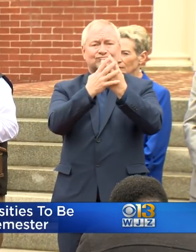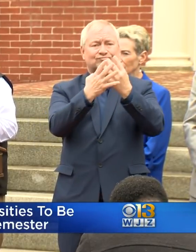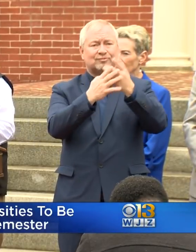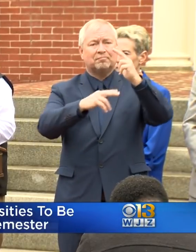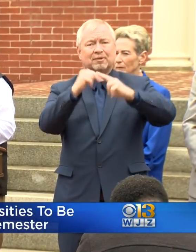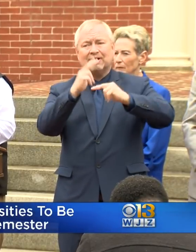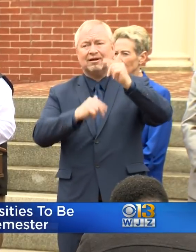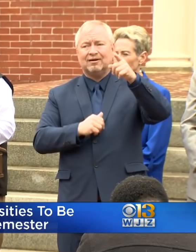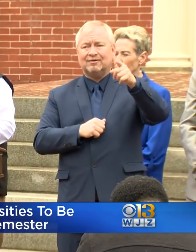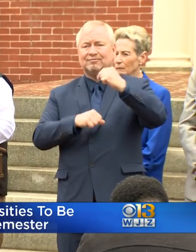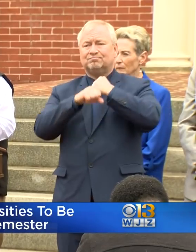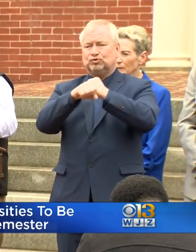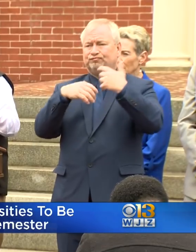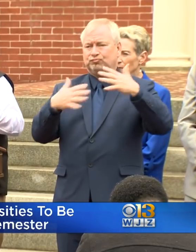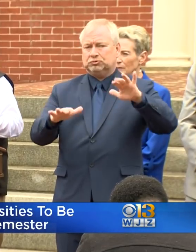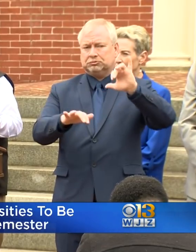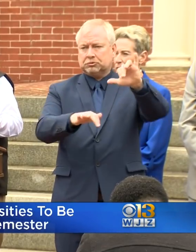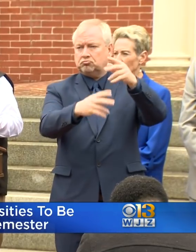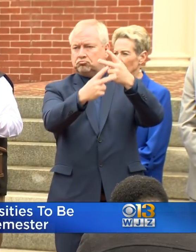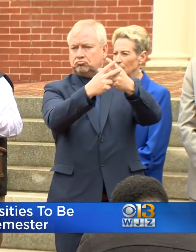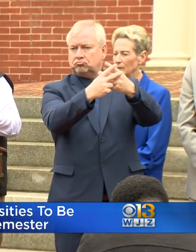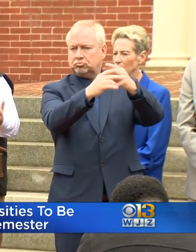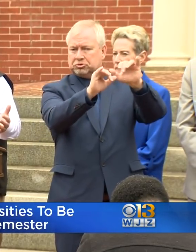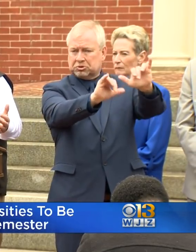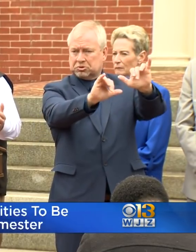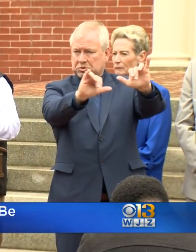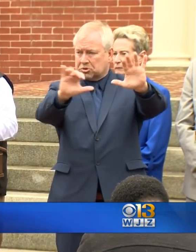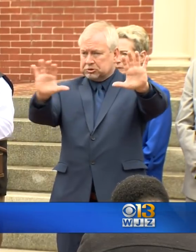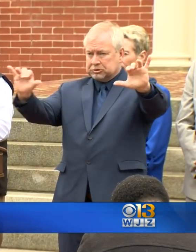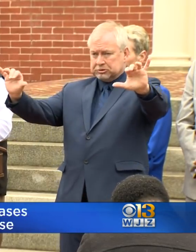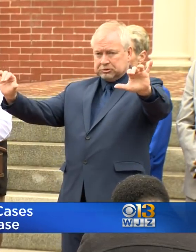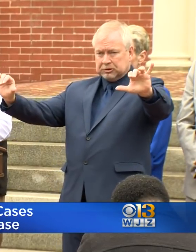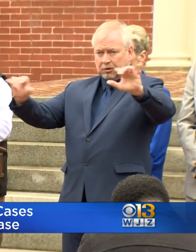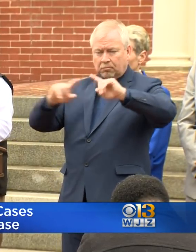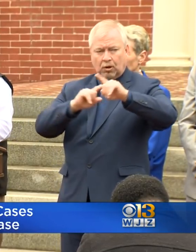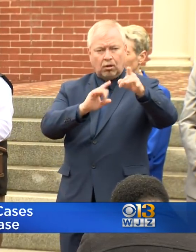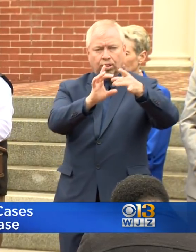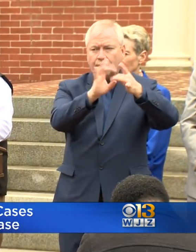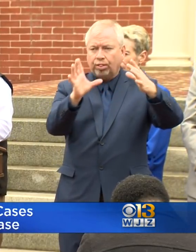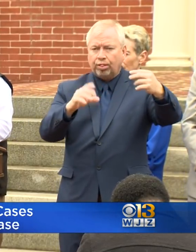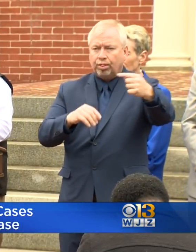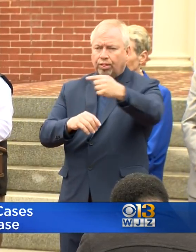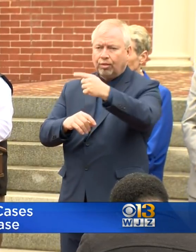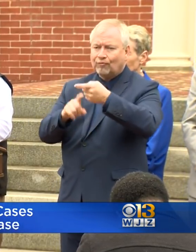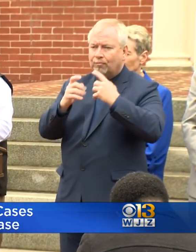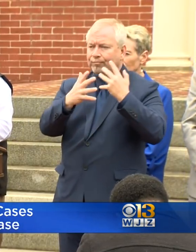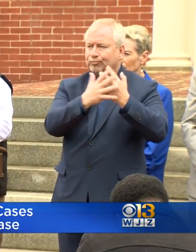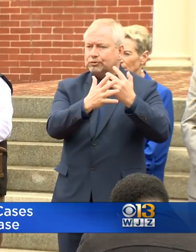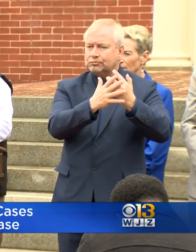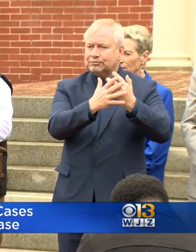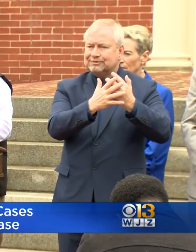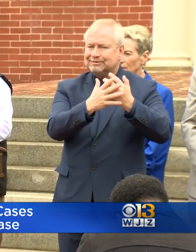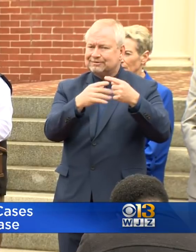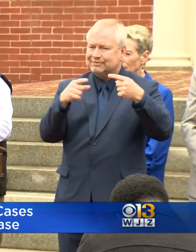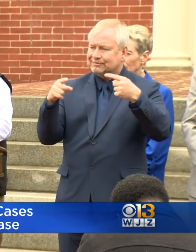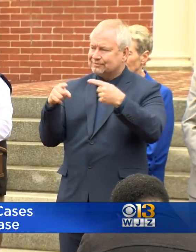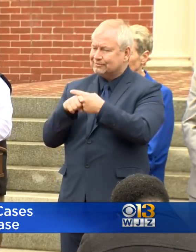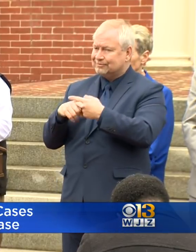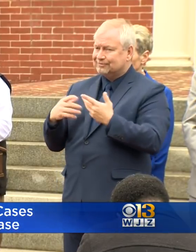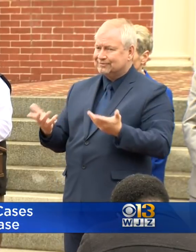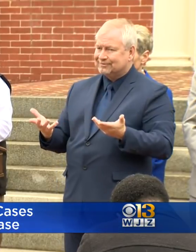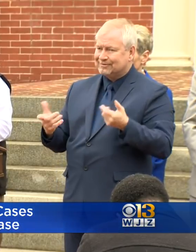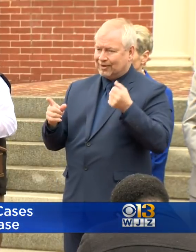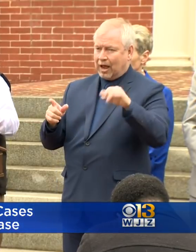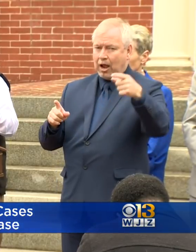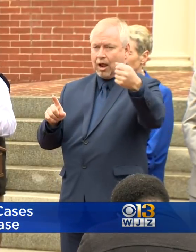in quarantine. So if we tell everybody else they have to stay home, but we're going to let people out of prisons, it seems to be the opposite. It would have the opposite impact. We're putting people out in the